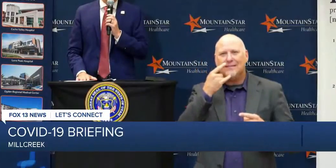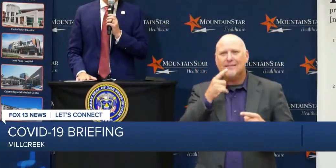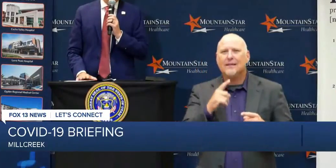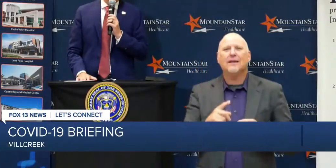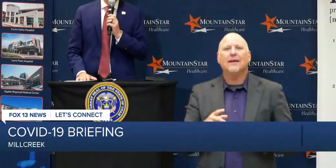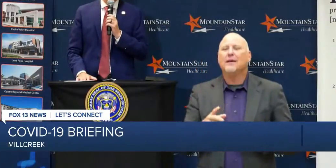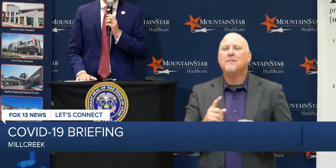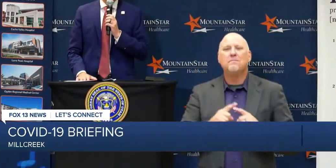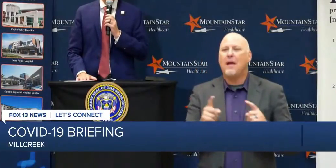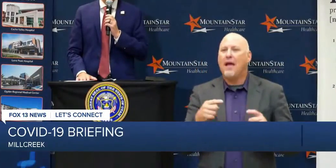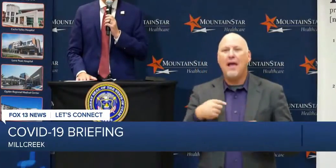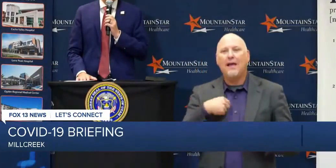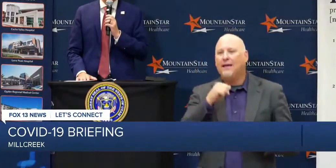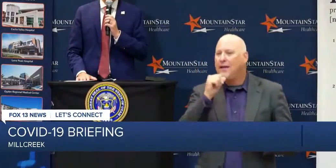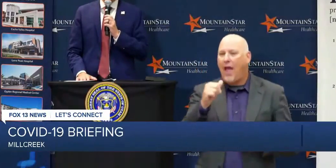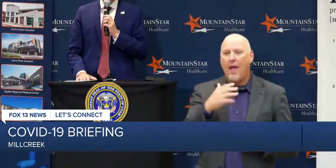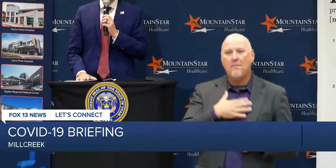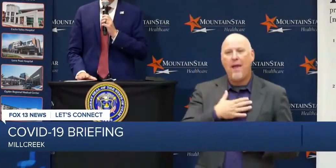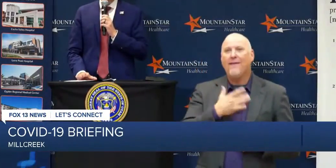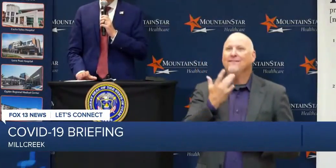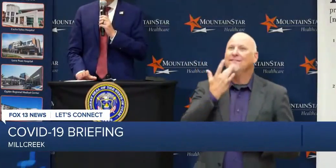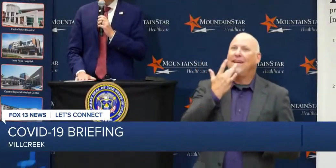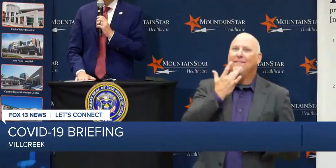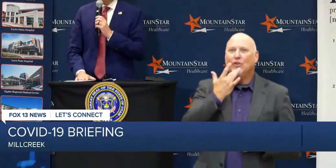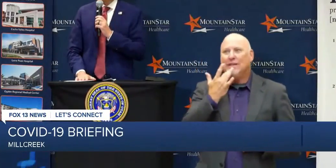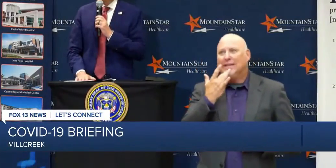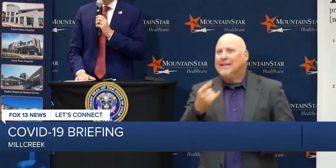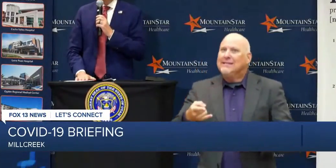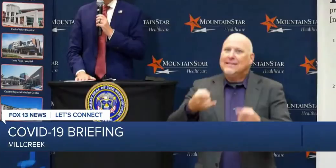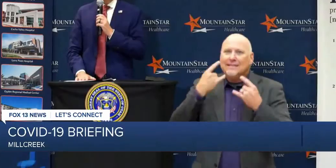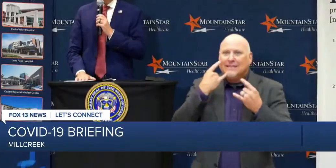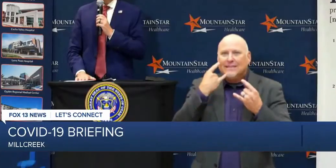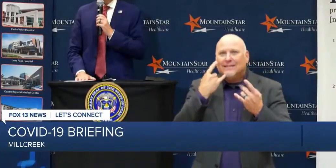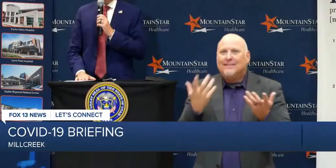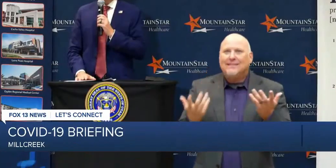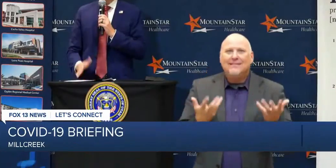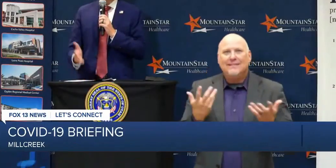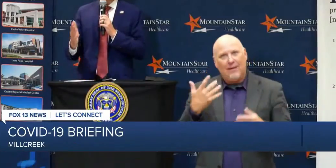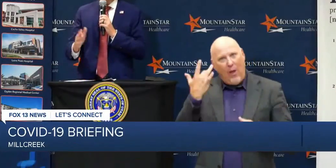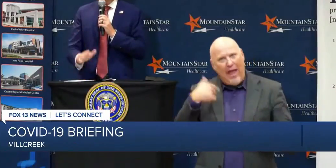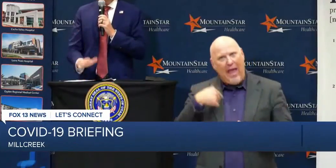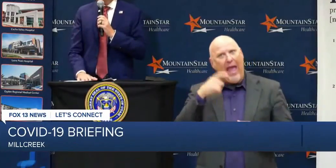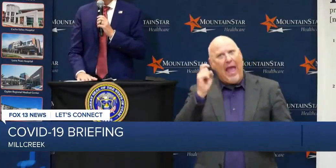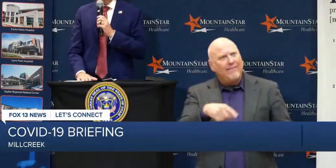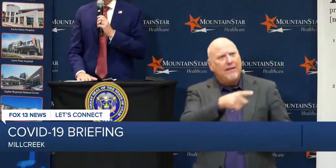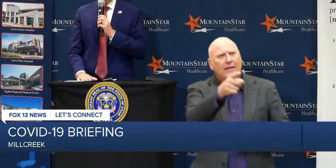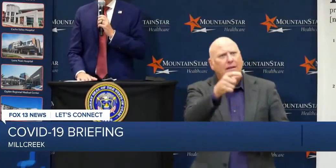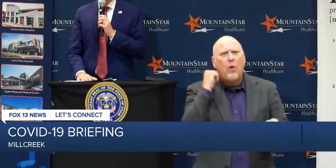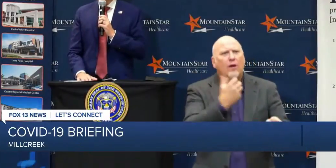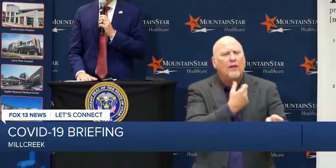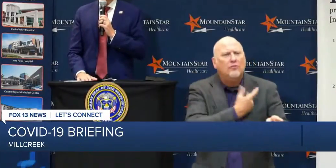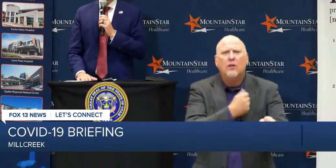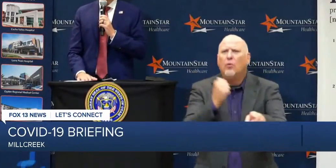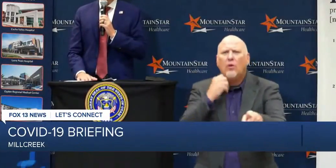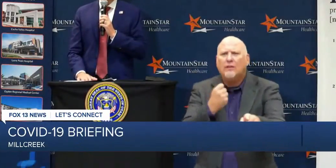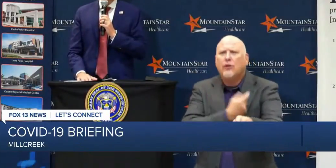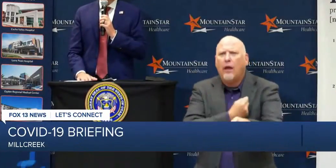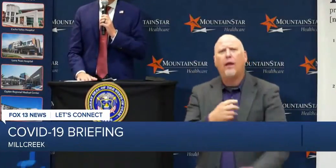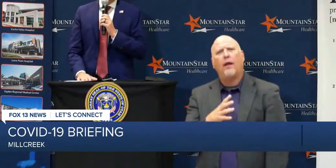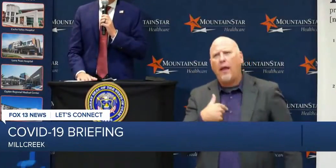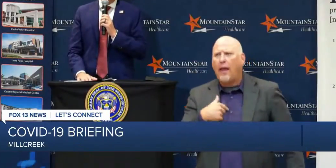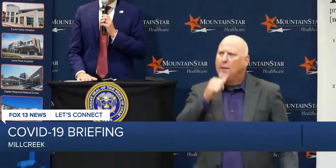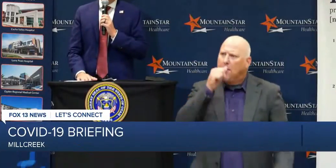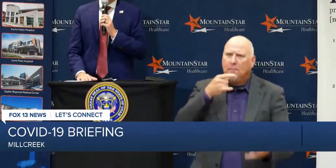to sacrifice to protect someone who doesn't seem to care. But I'm glad that there are some people that are willing to do that. Thank